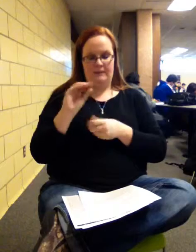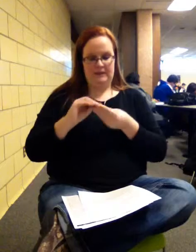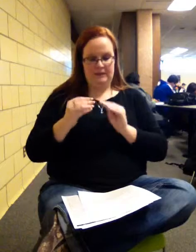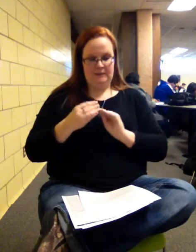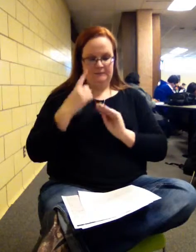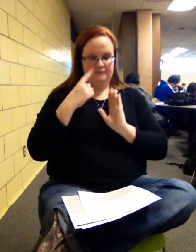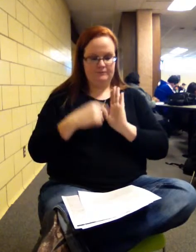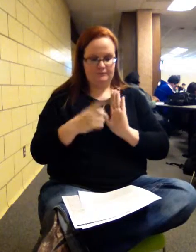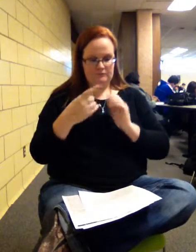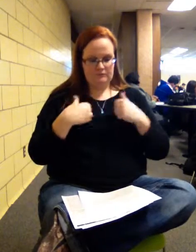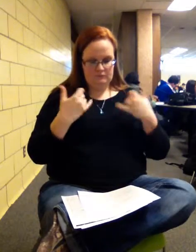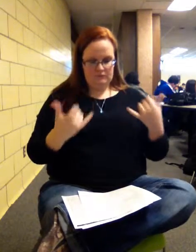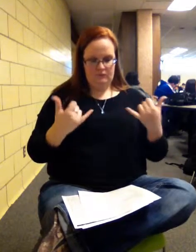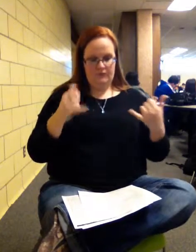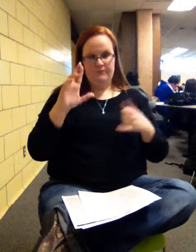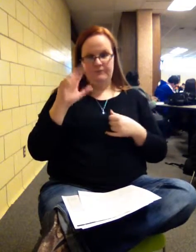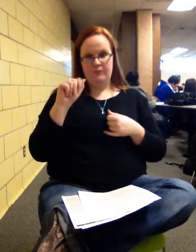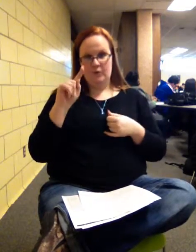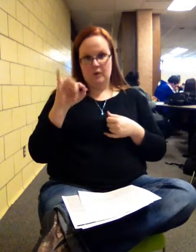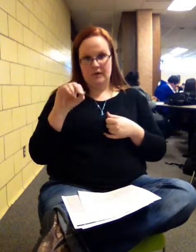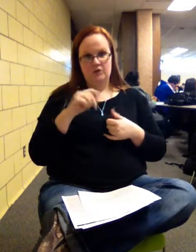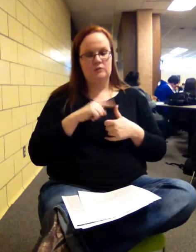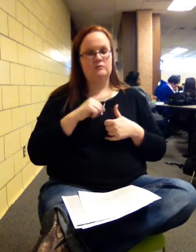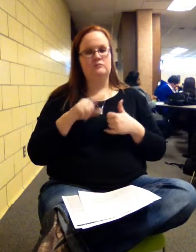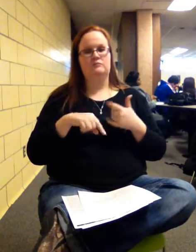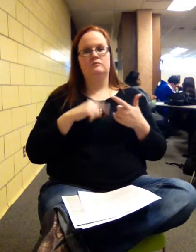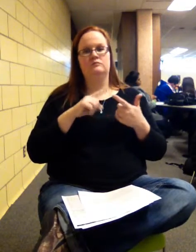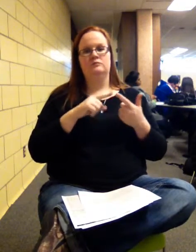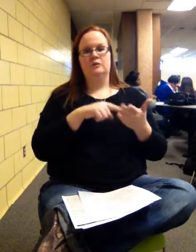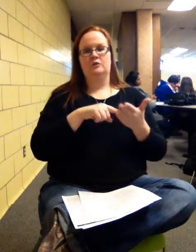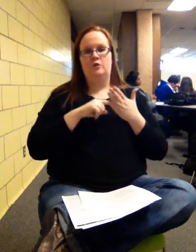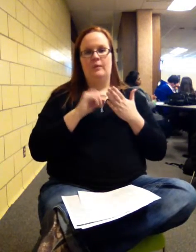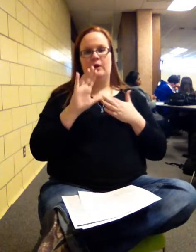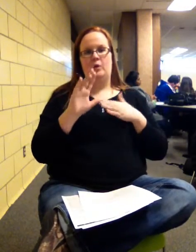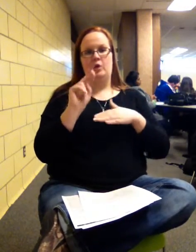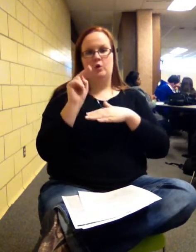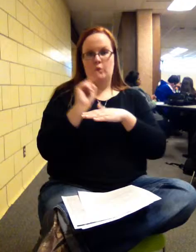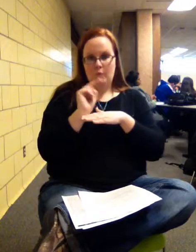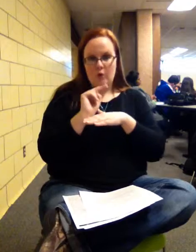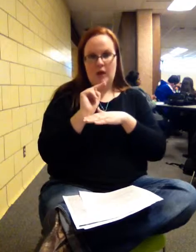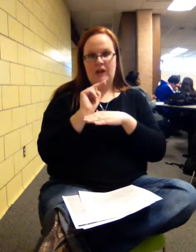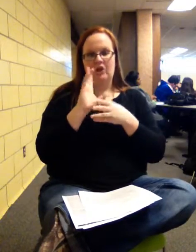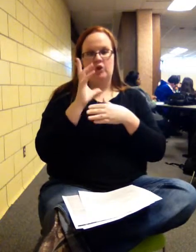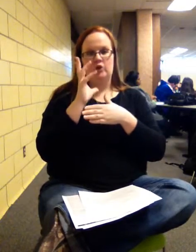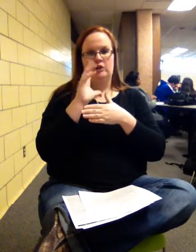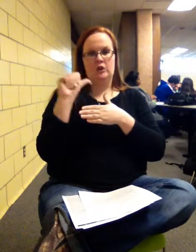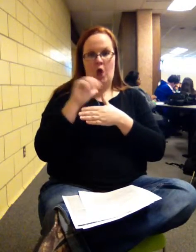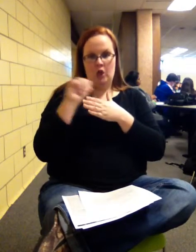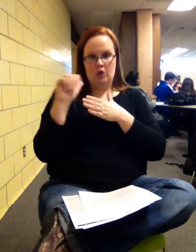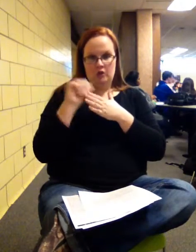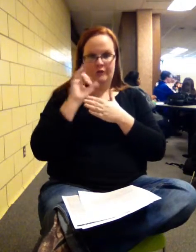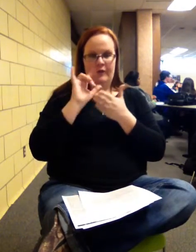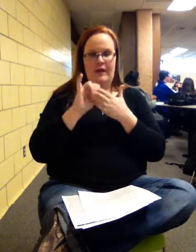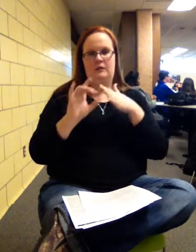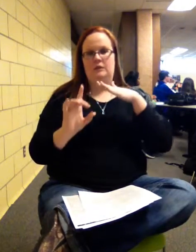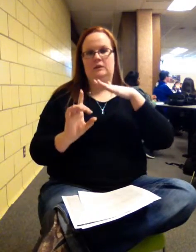current ratio. You'll show me what your numerator is, dollar-wise. You'll show me what your denominator is,